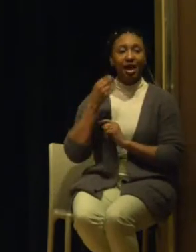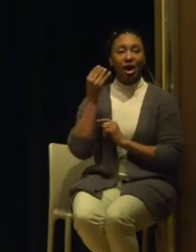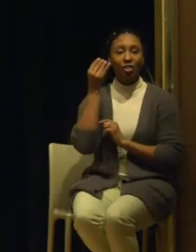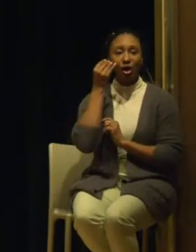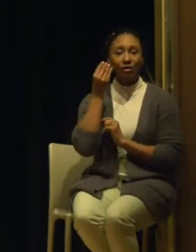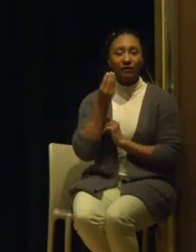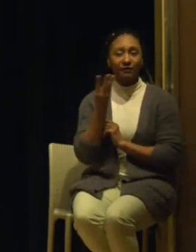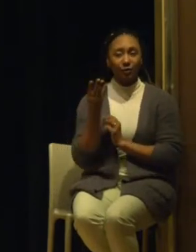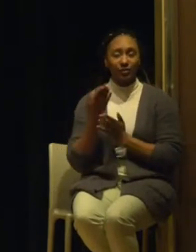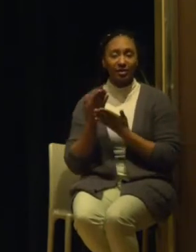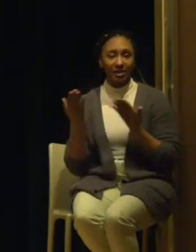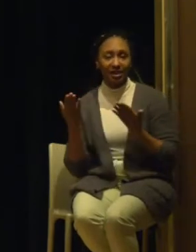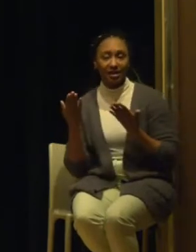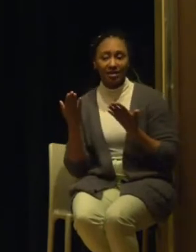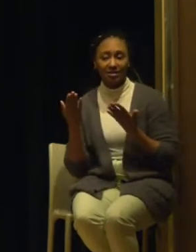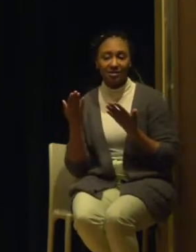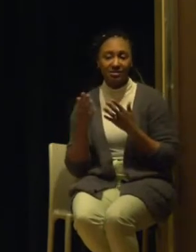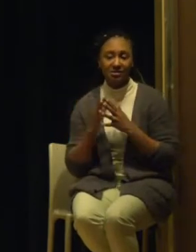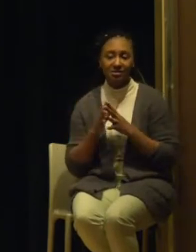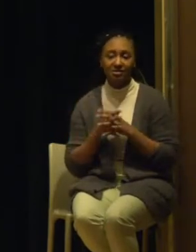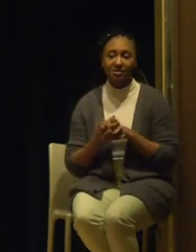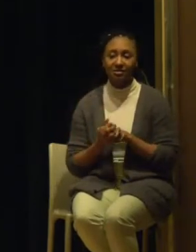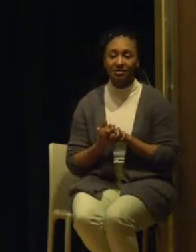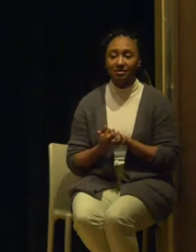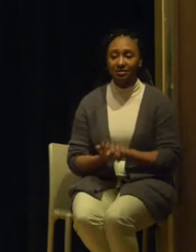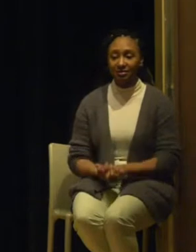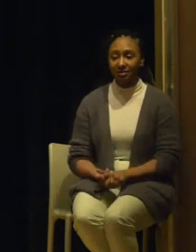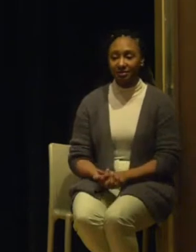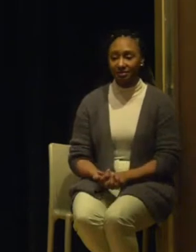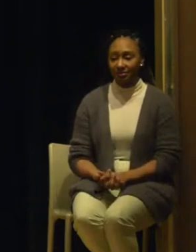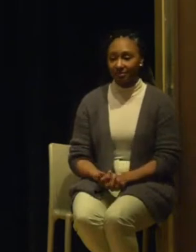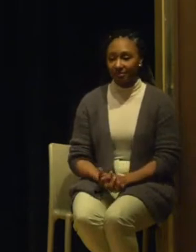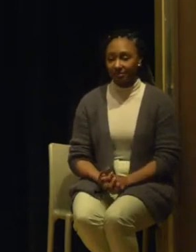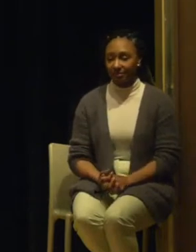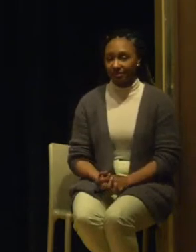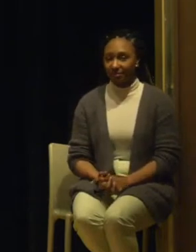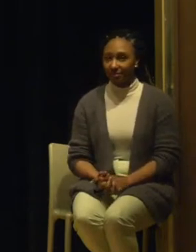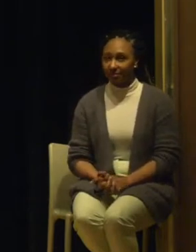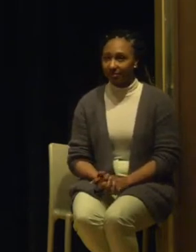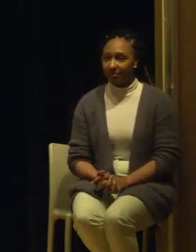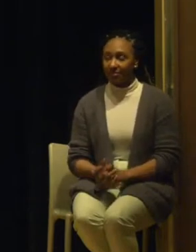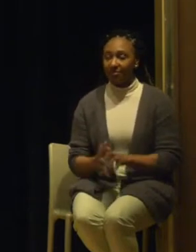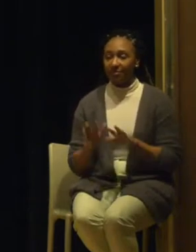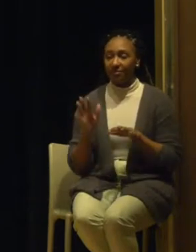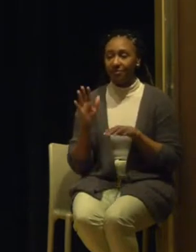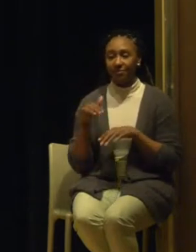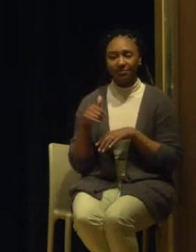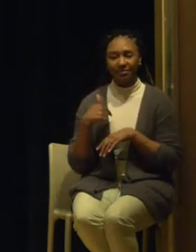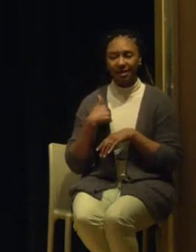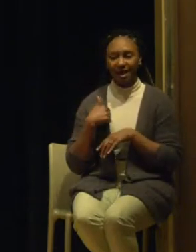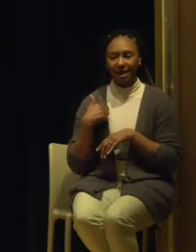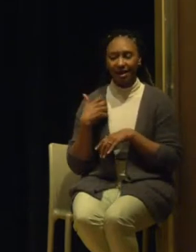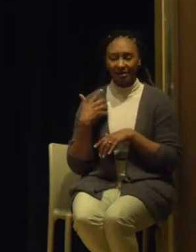names. First, I thought of Aren't You the BET Lady, but I didn't want to. I didn't want to perpetuate that